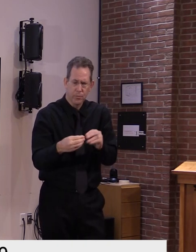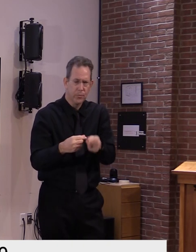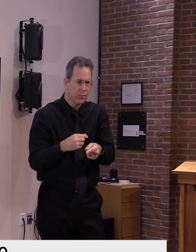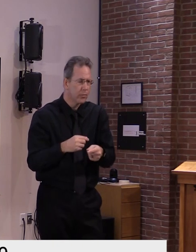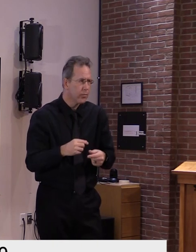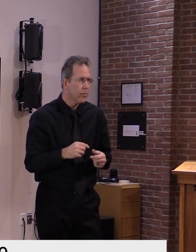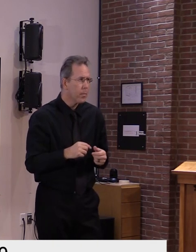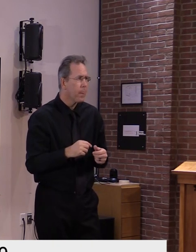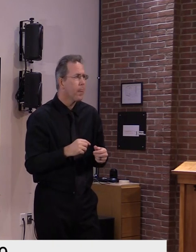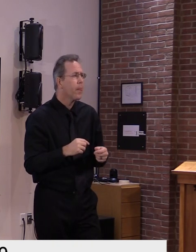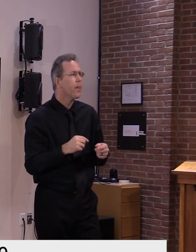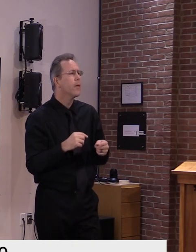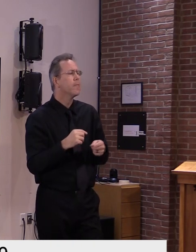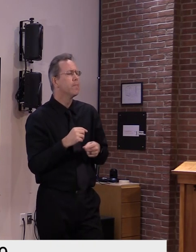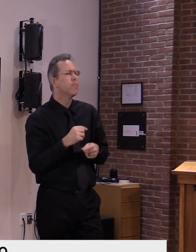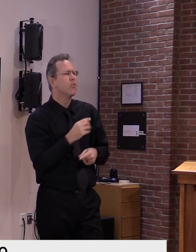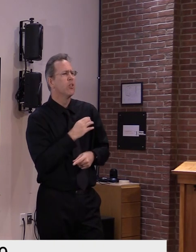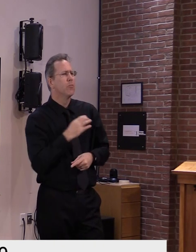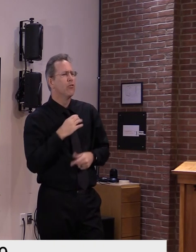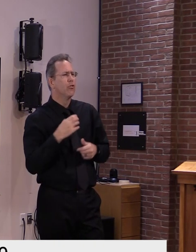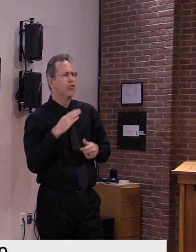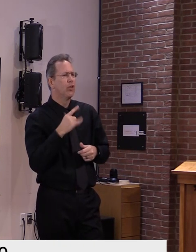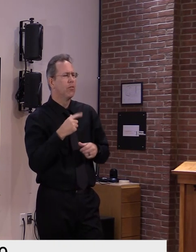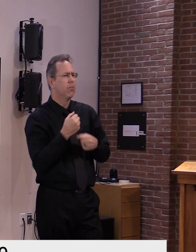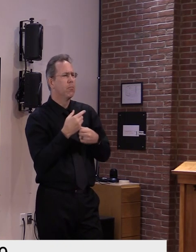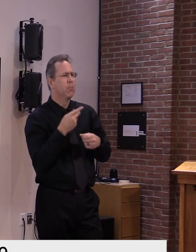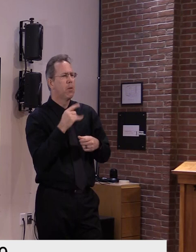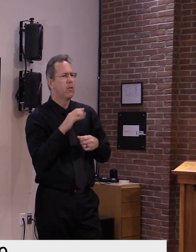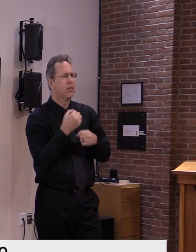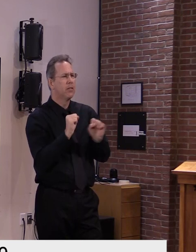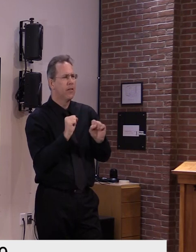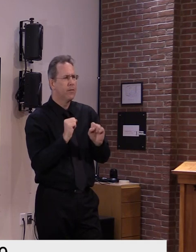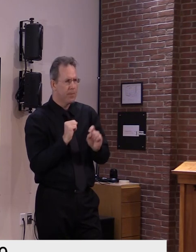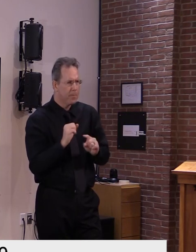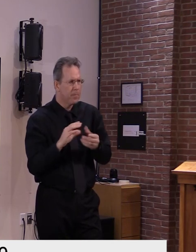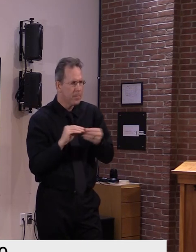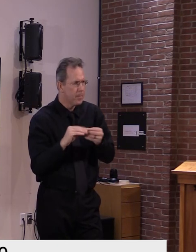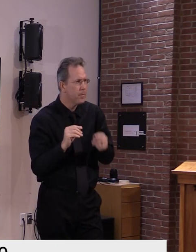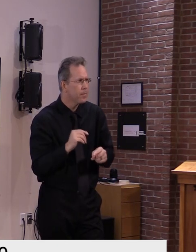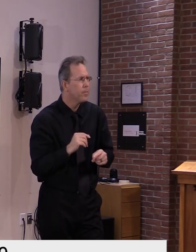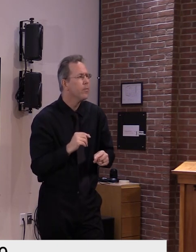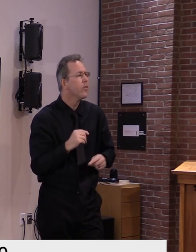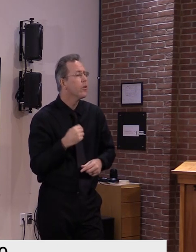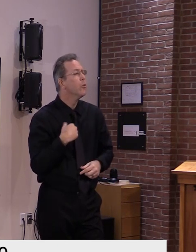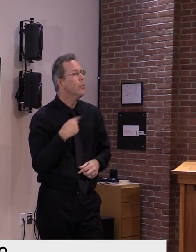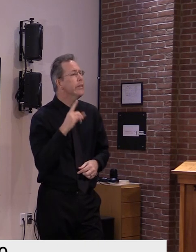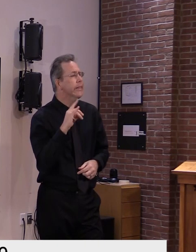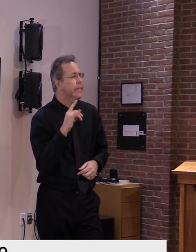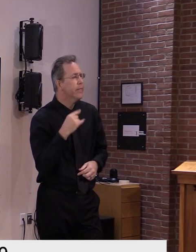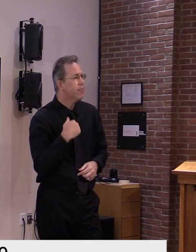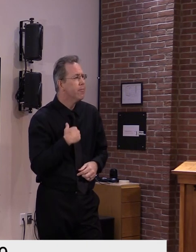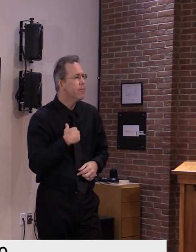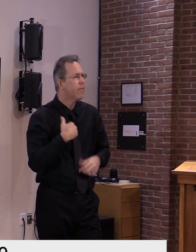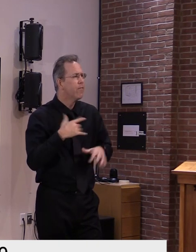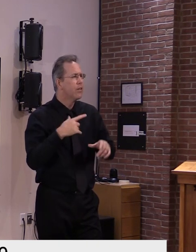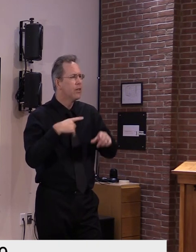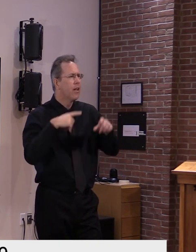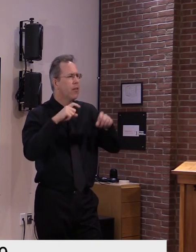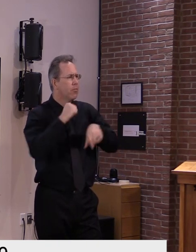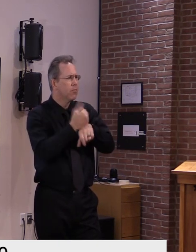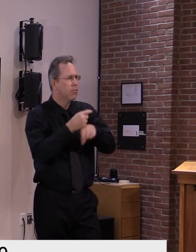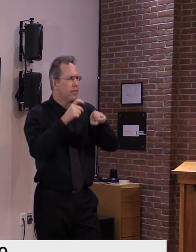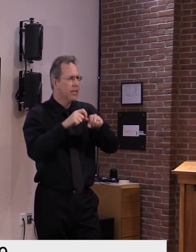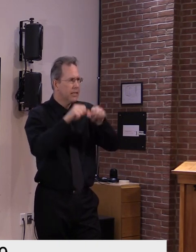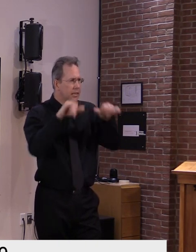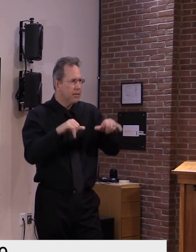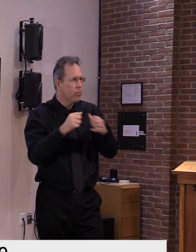The vaccine depot that's been set up in Vermont did an end-to-end exercise with the federal government, checking on the ability to order